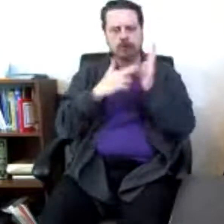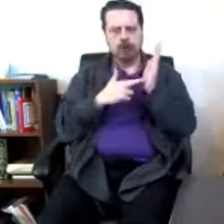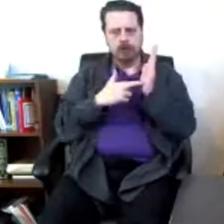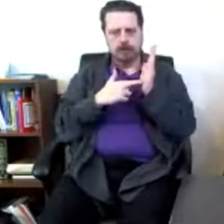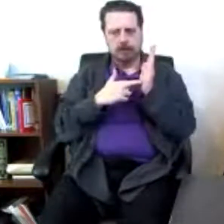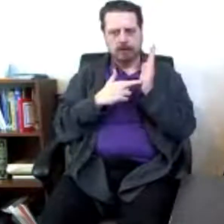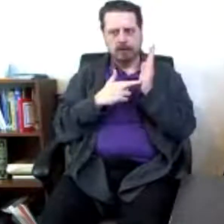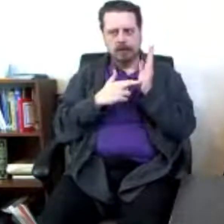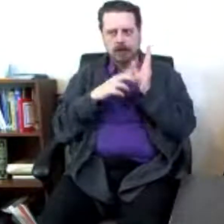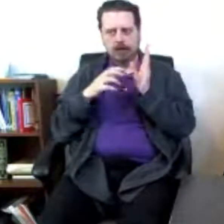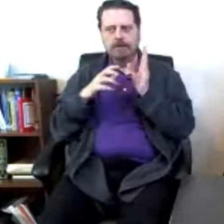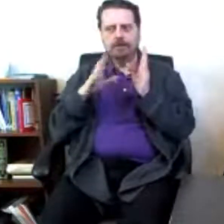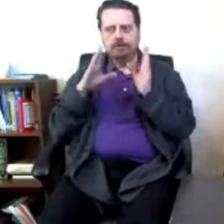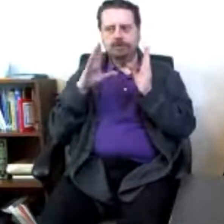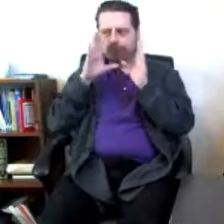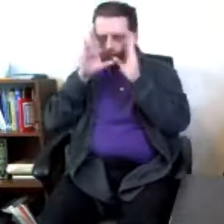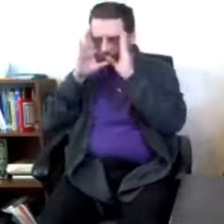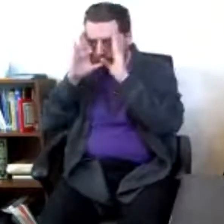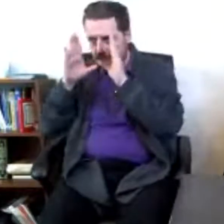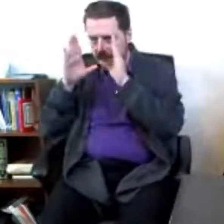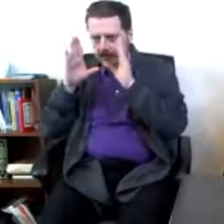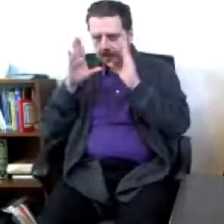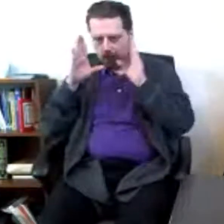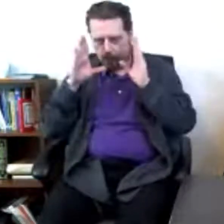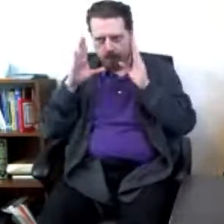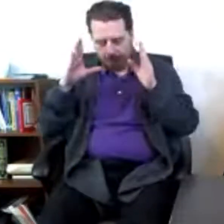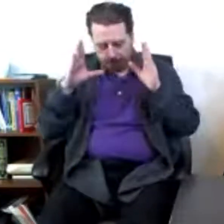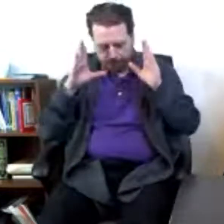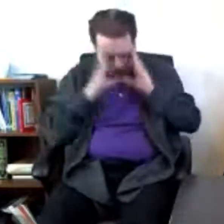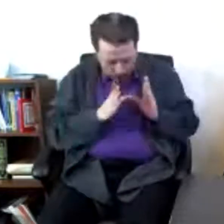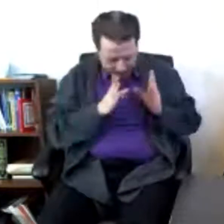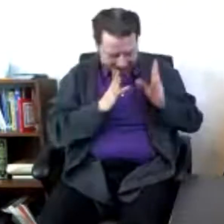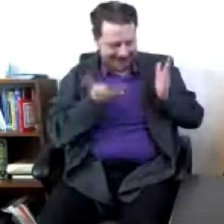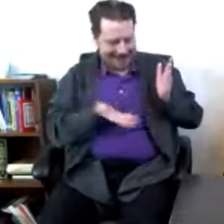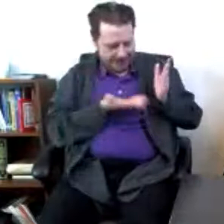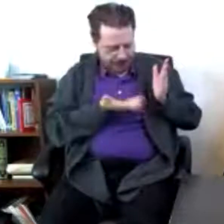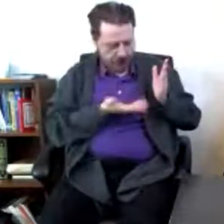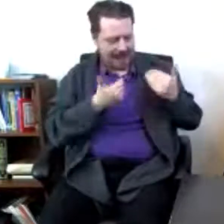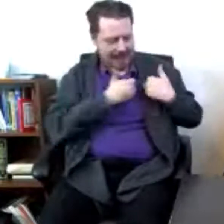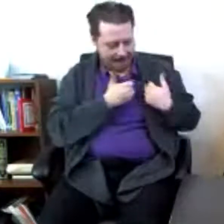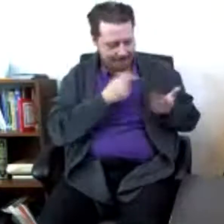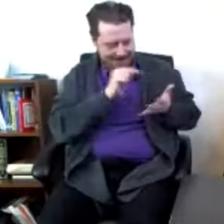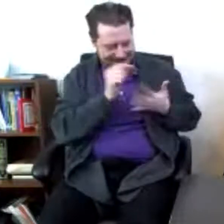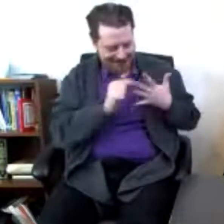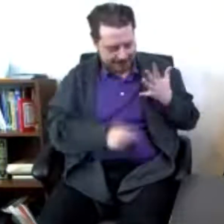always focusing on what we got already, this will make us a grateful,